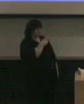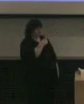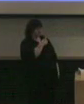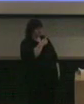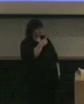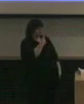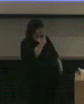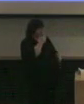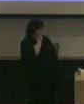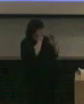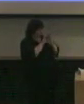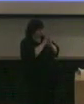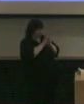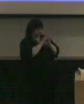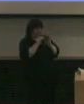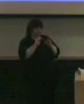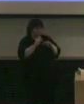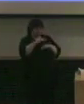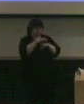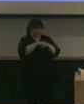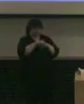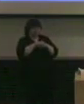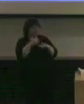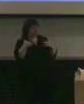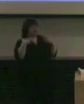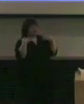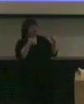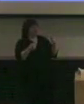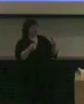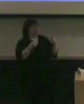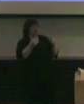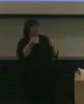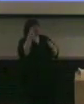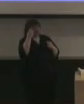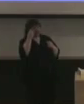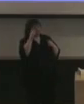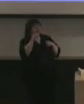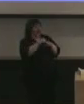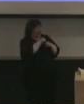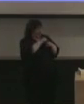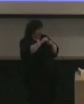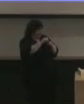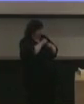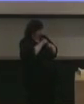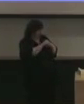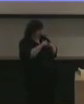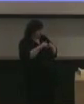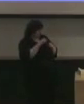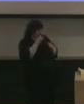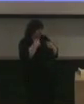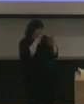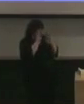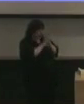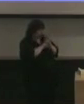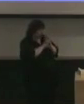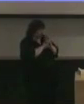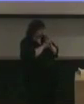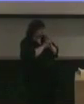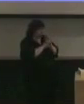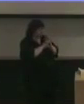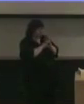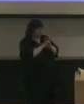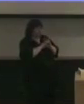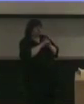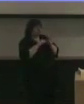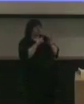besides plain language is a health literacy practice. It's one of the best health literacy practice. It's pictures. Second